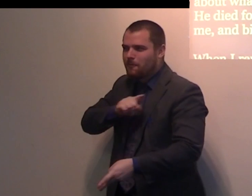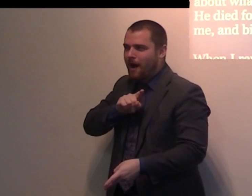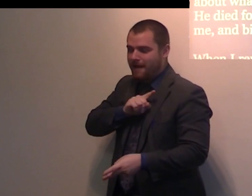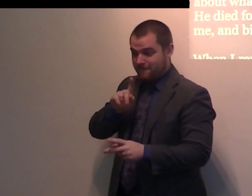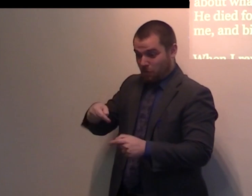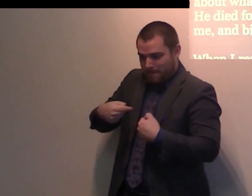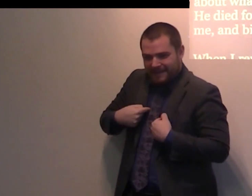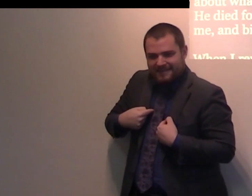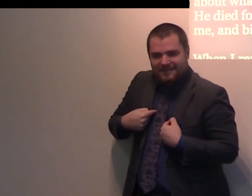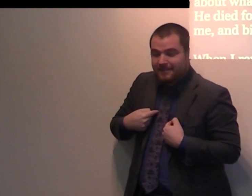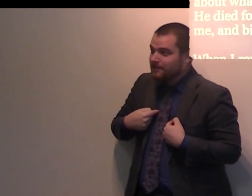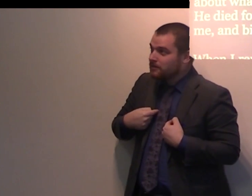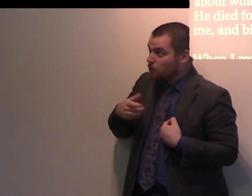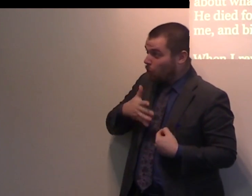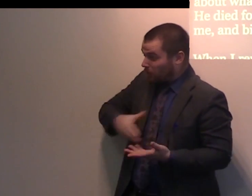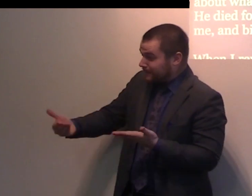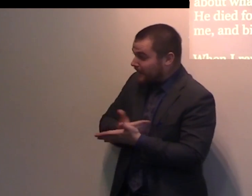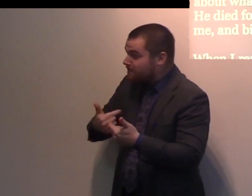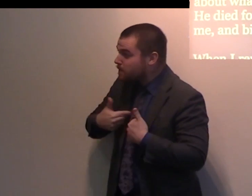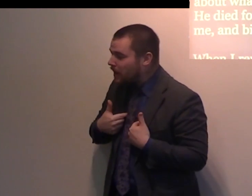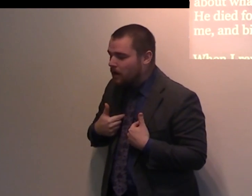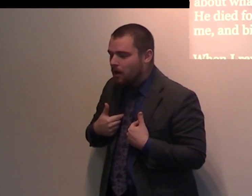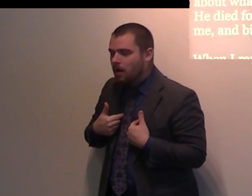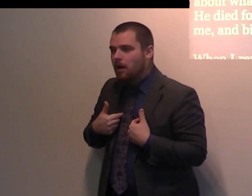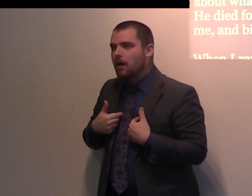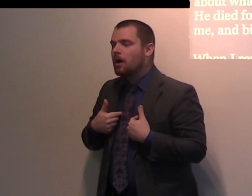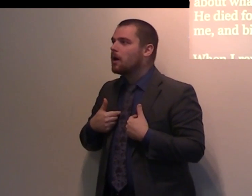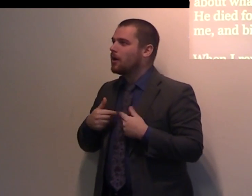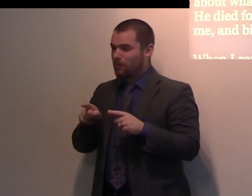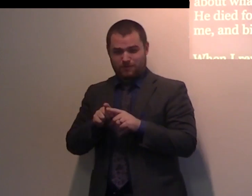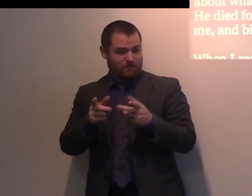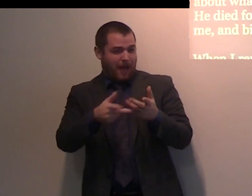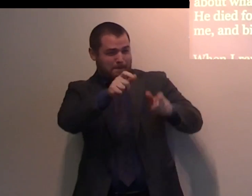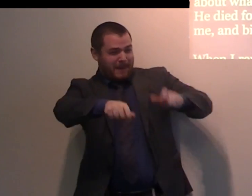He wanted to save me and billions of other people also.